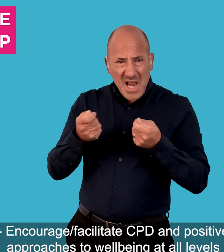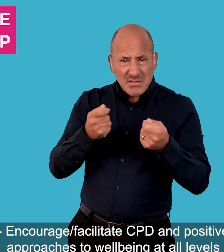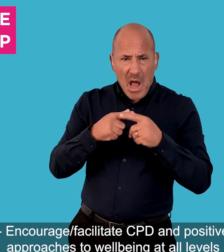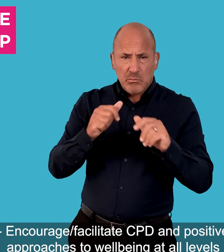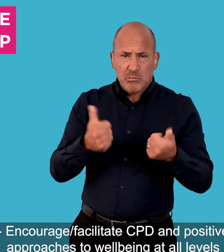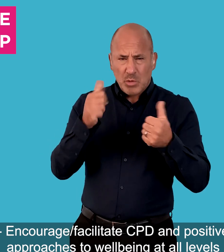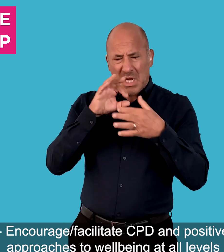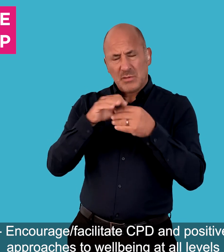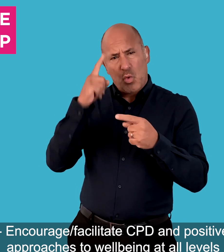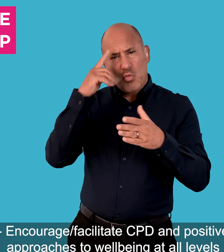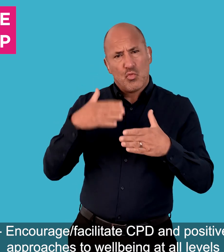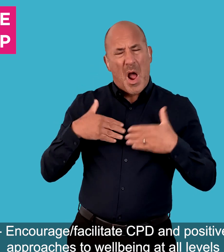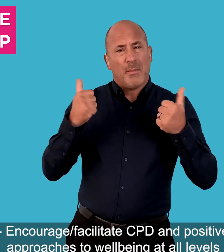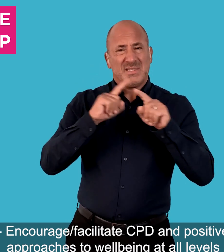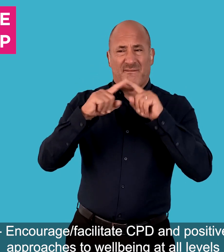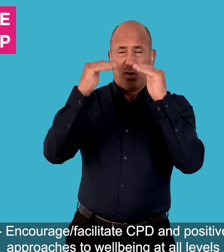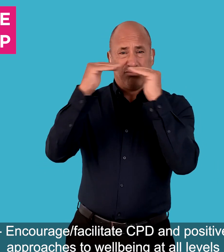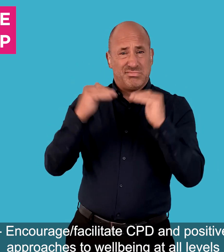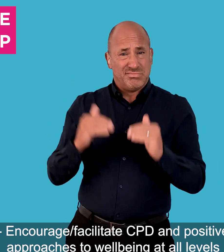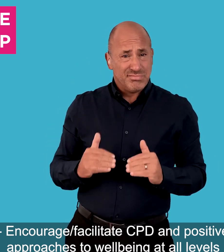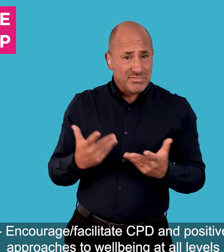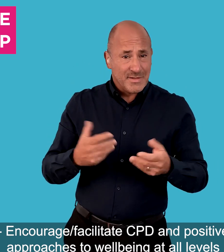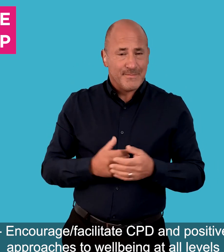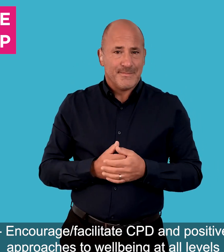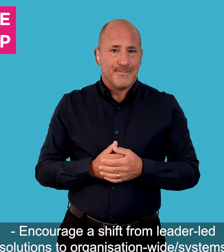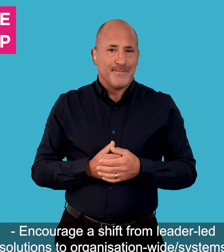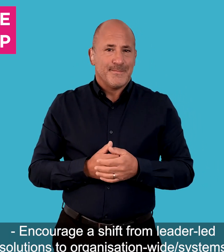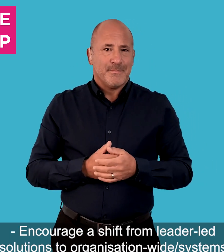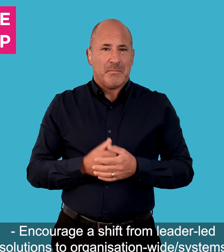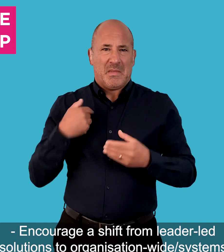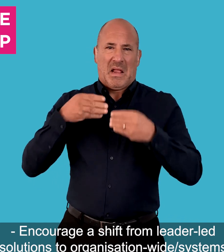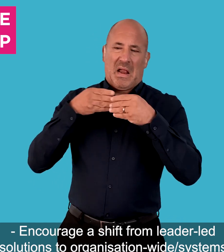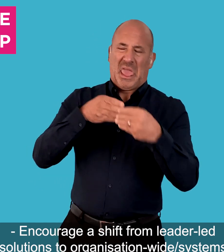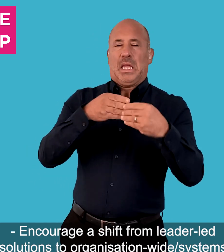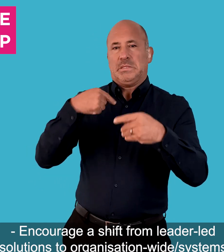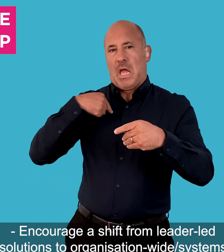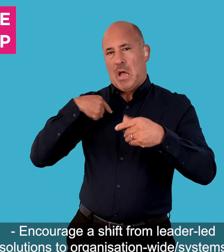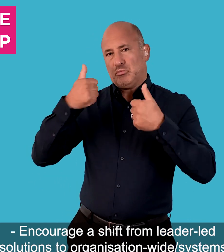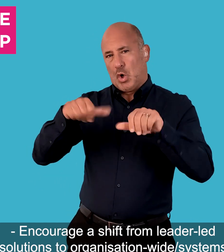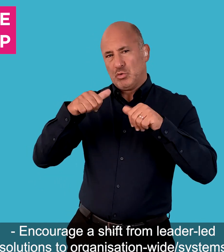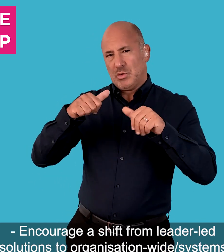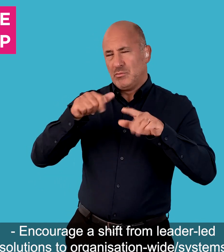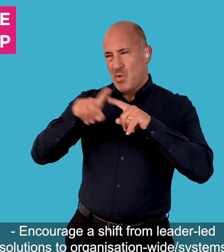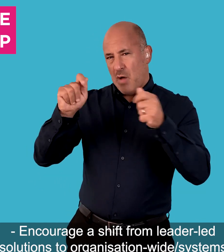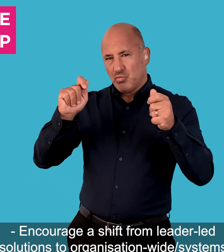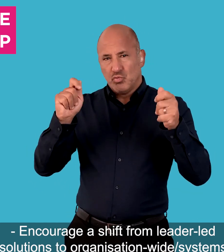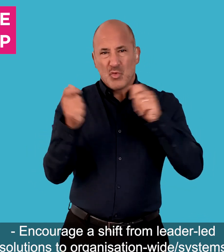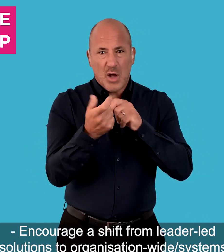Encourage/facilitate CPD and positive approaches to well-being at all levels. Encourage a shift from leader-led solutions